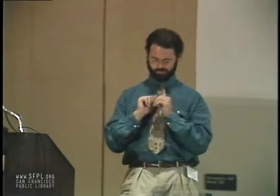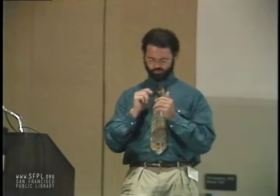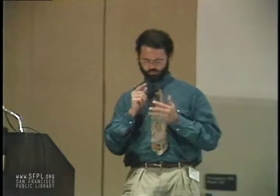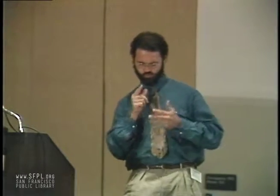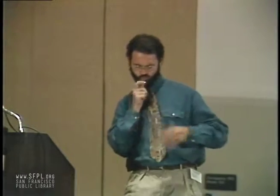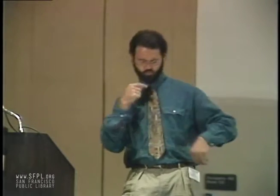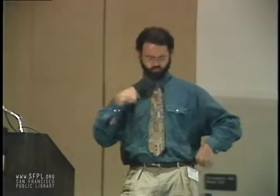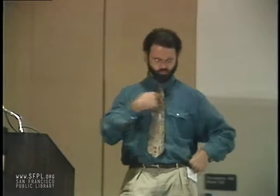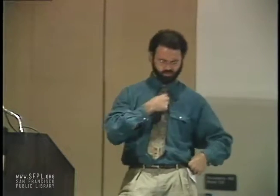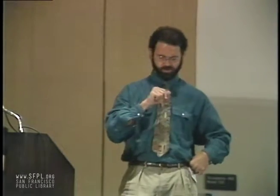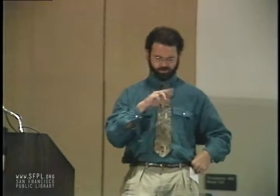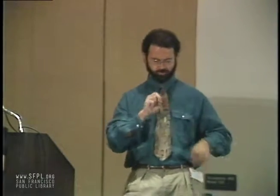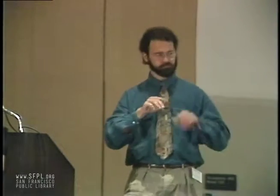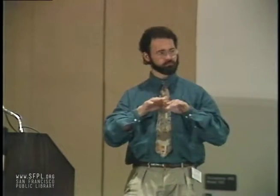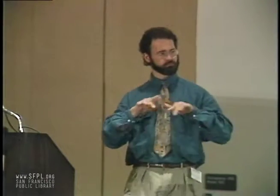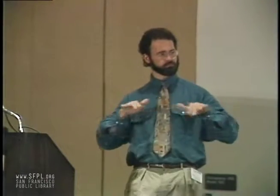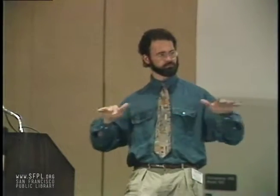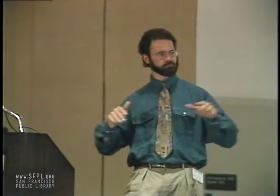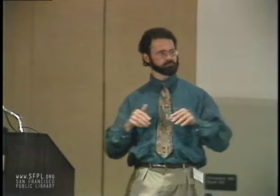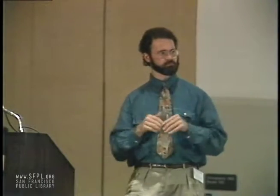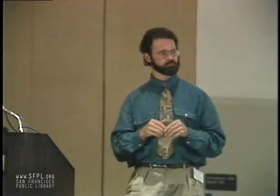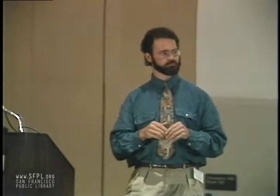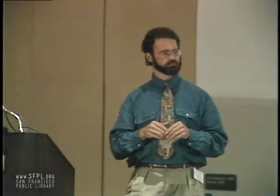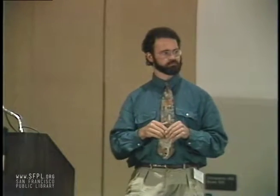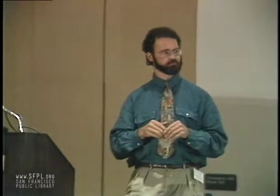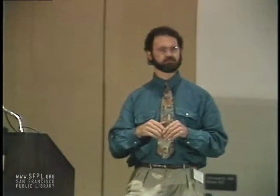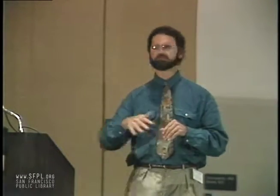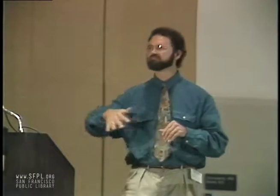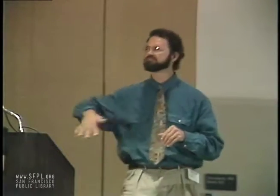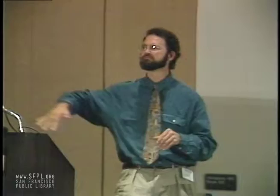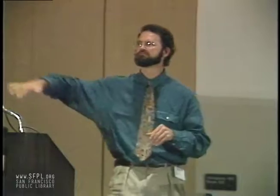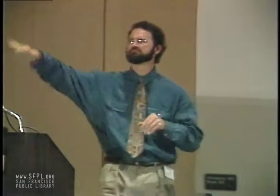same. My theory about myself and so on